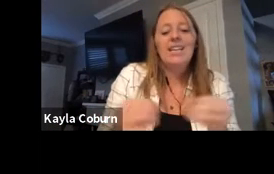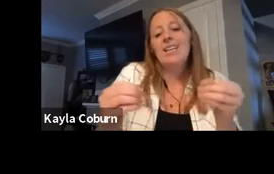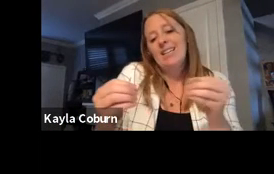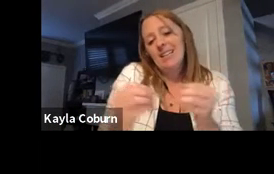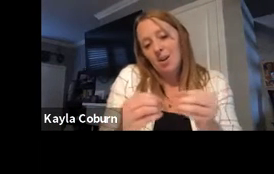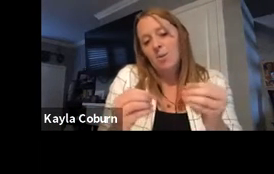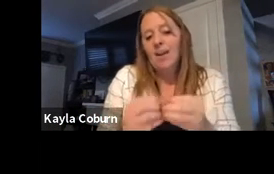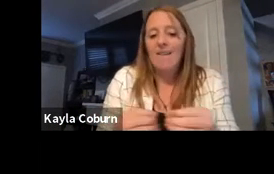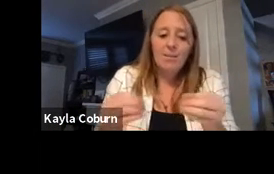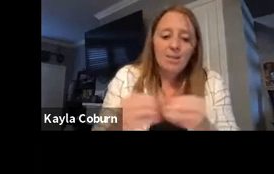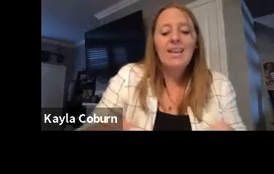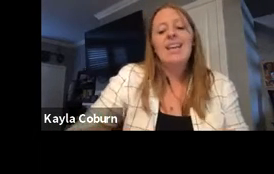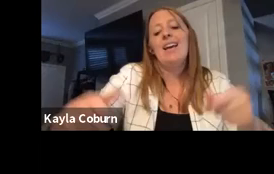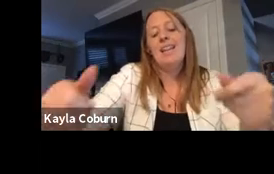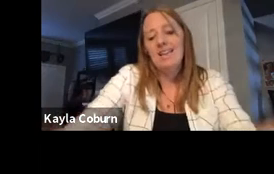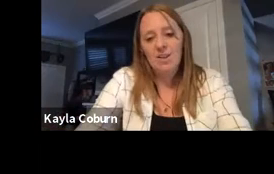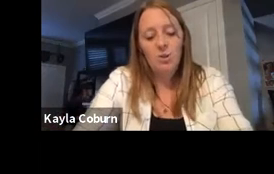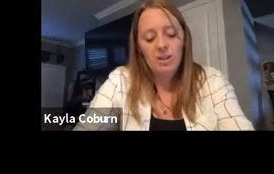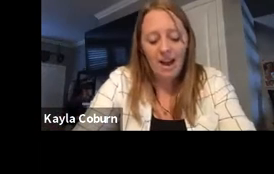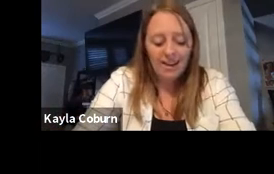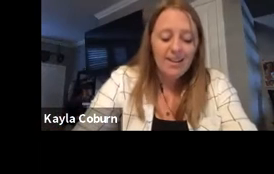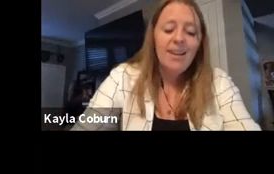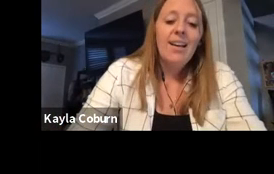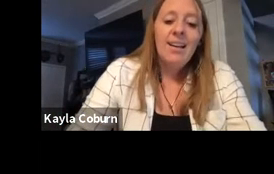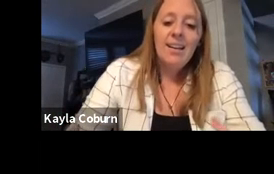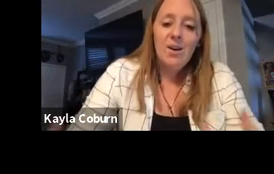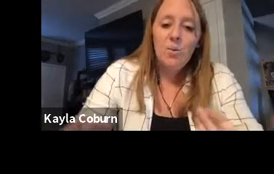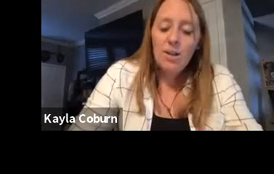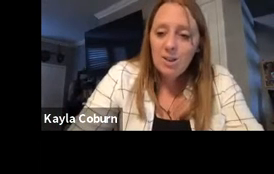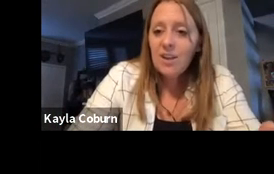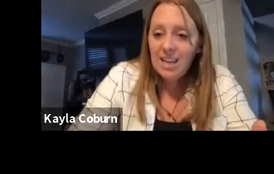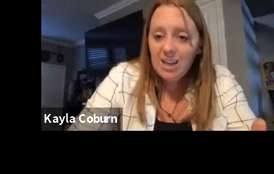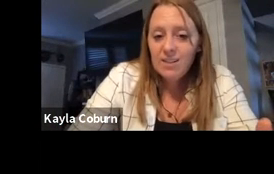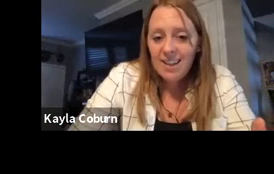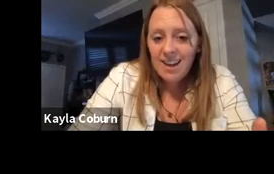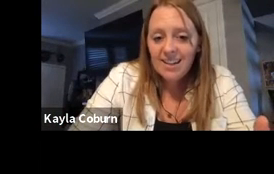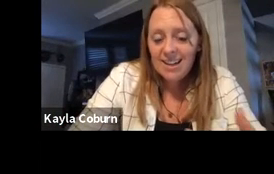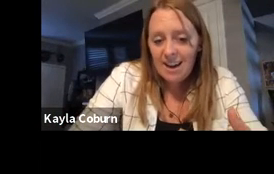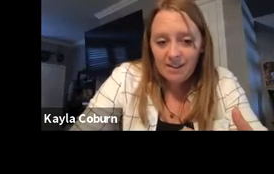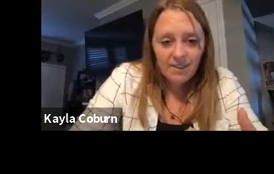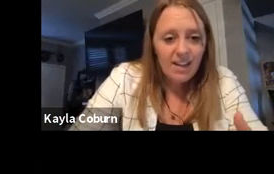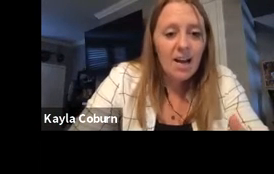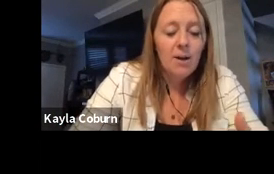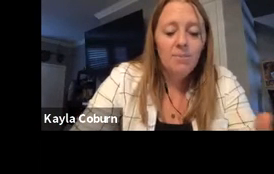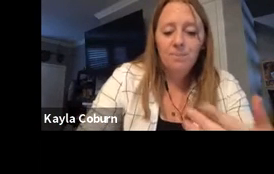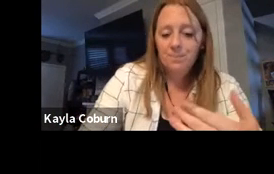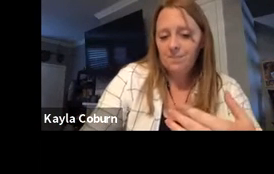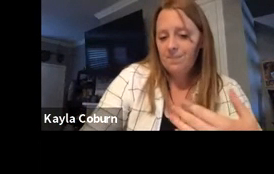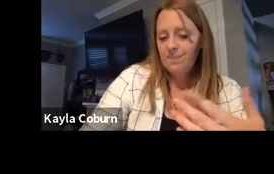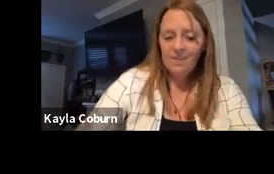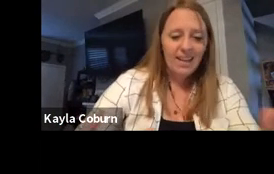more." Have them sign it and then give the toys back. Once you feel like you've done that enough,